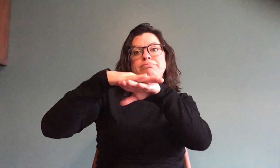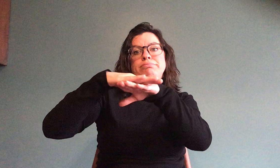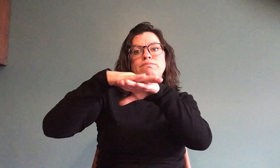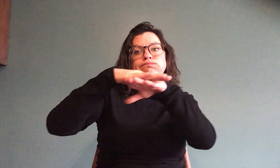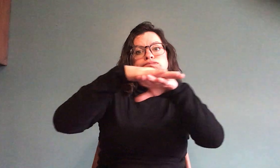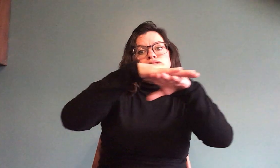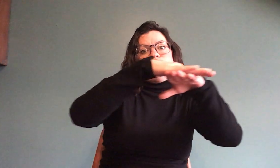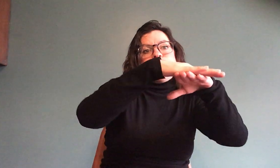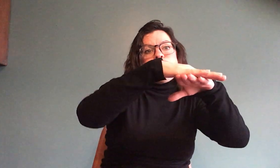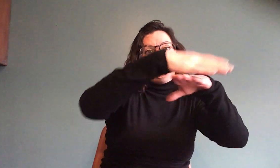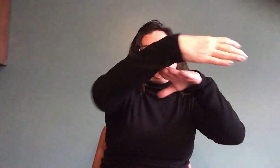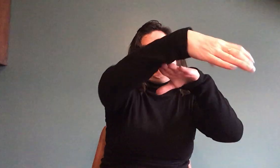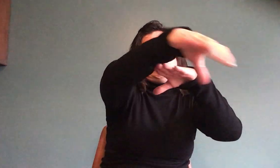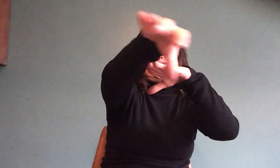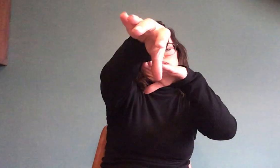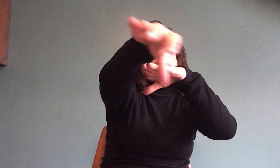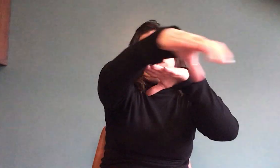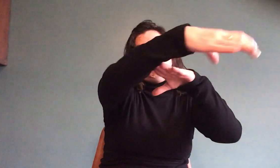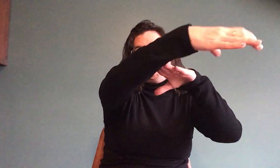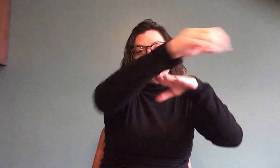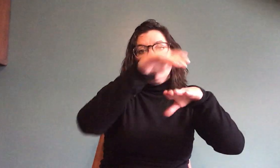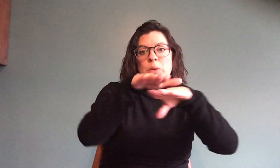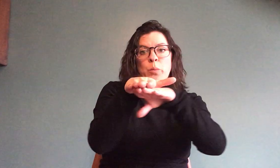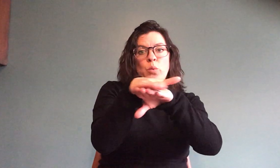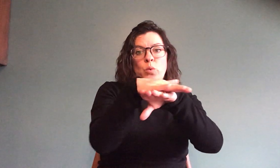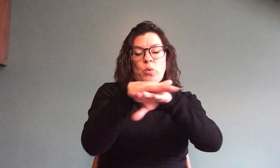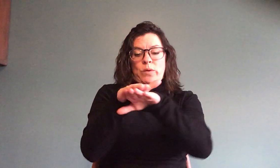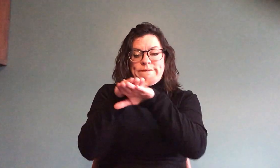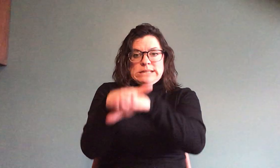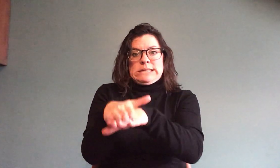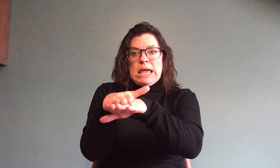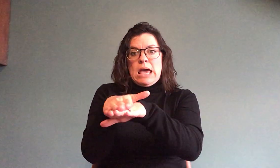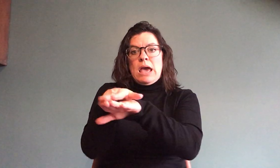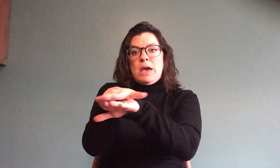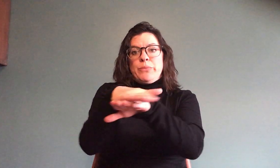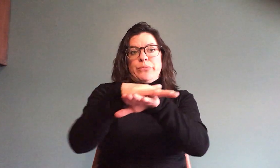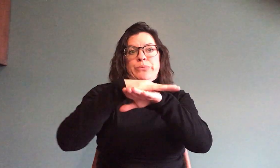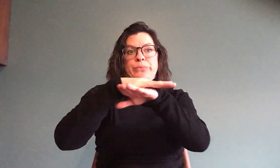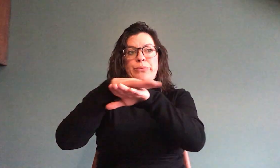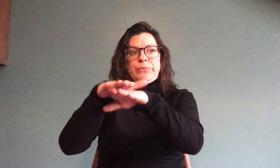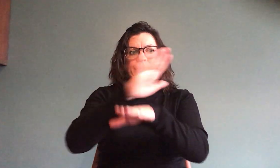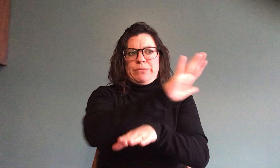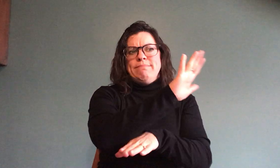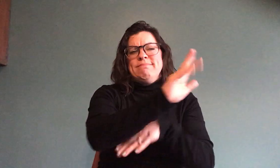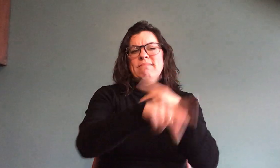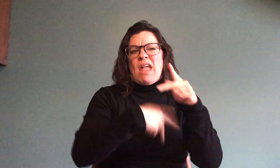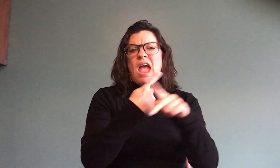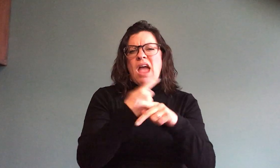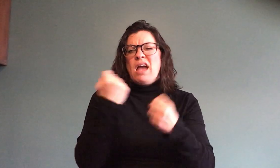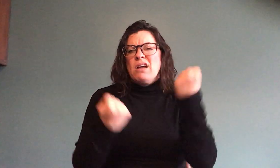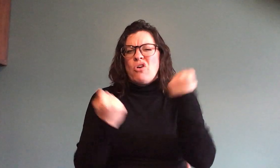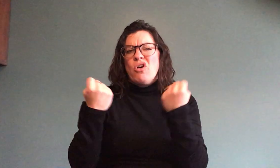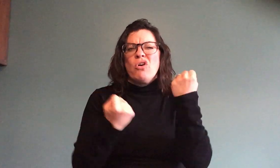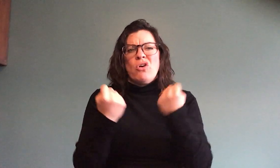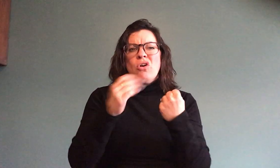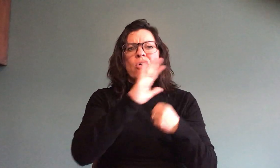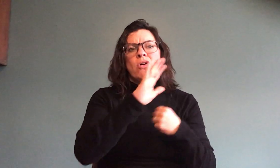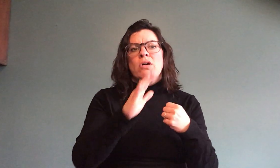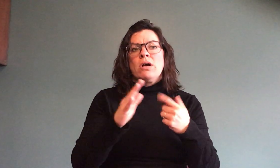material. So if I was walking around back here, I wasn't paying attention, and whoever's running this crane swung